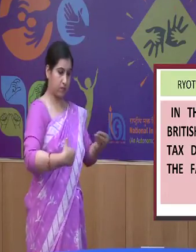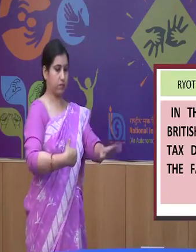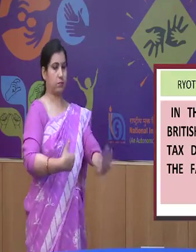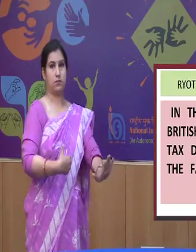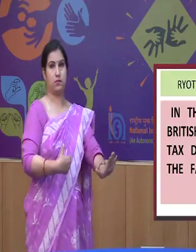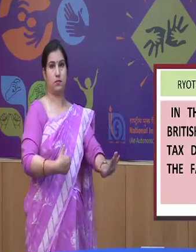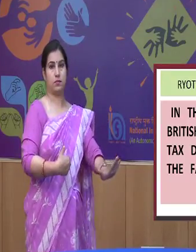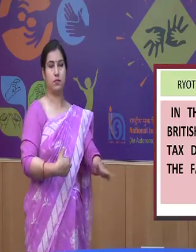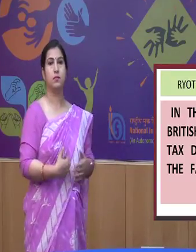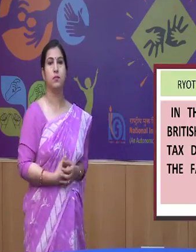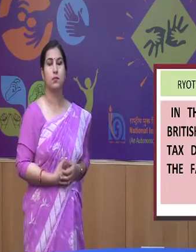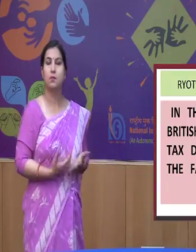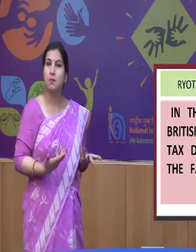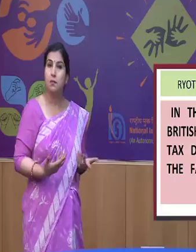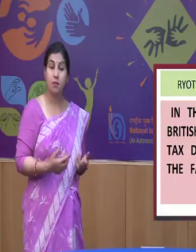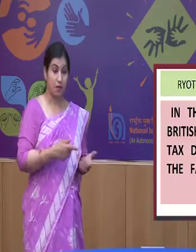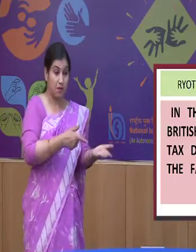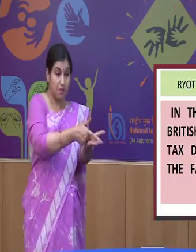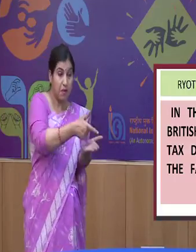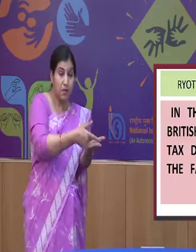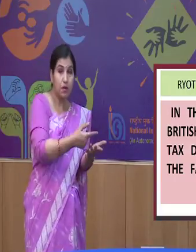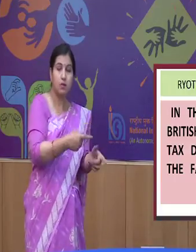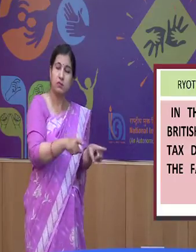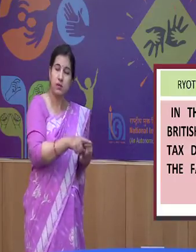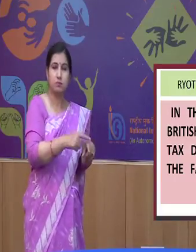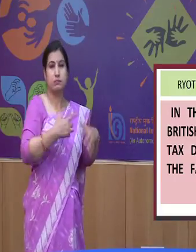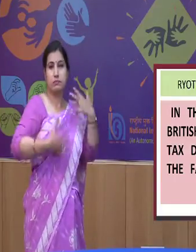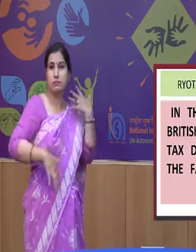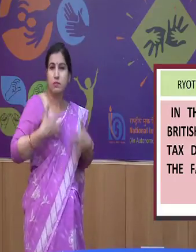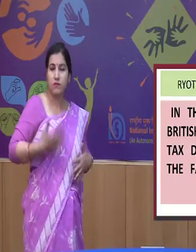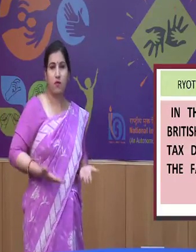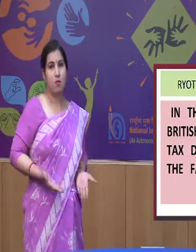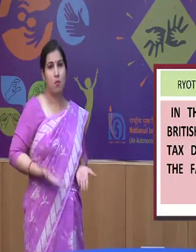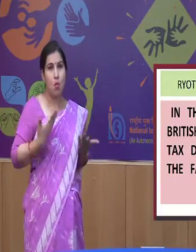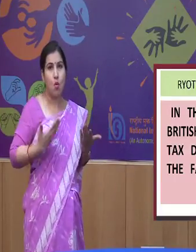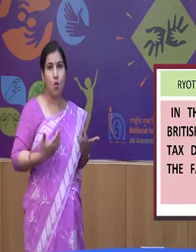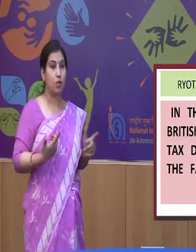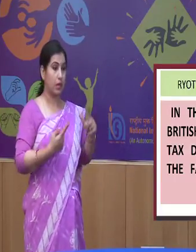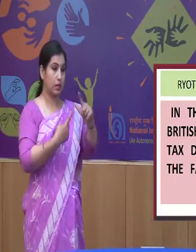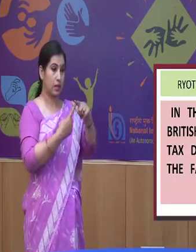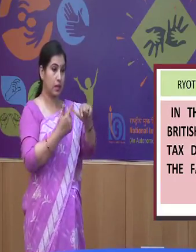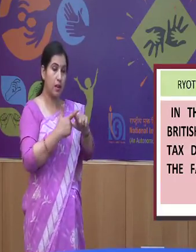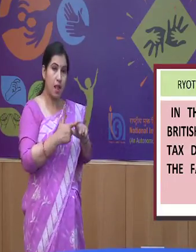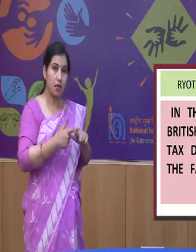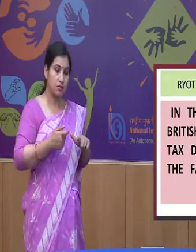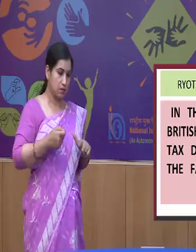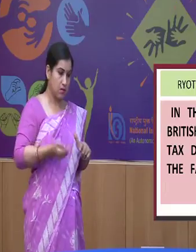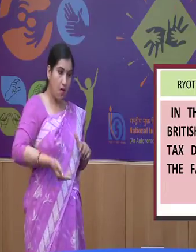However, the condition of farmers did not improve as the rate of land tax was very high.